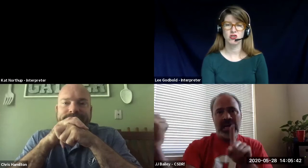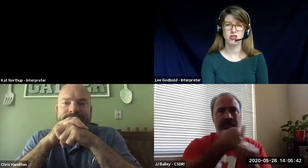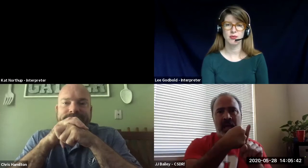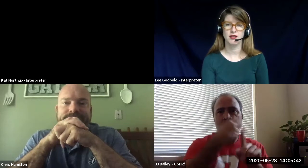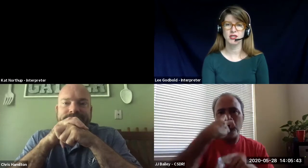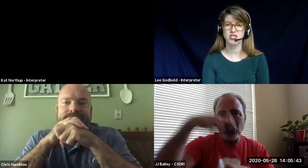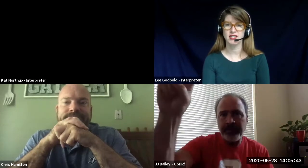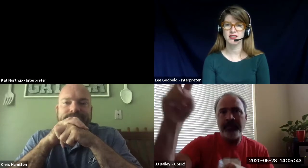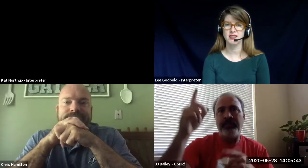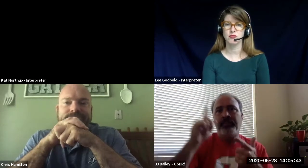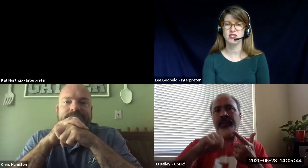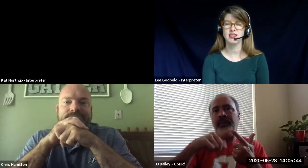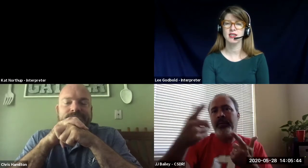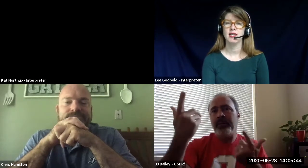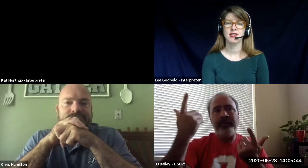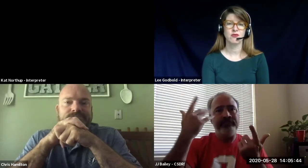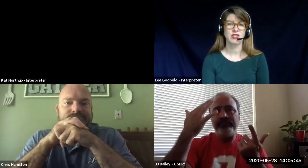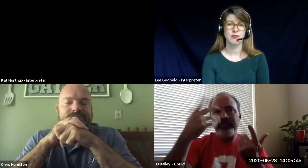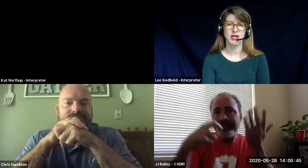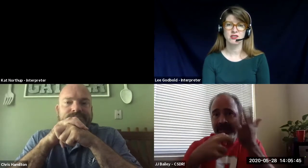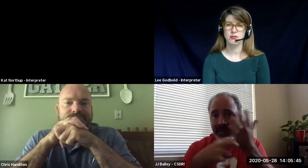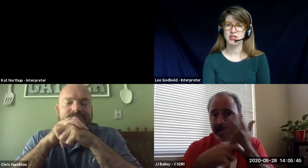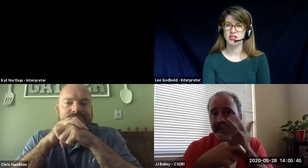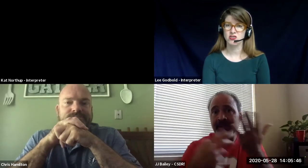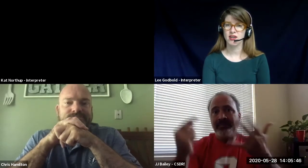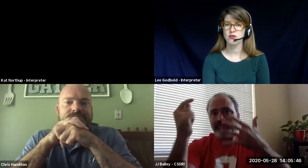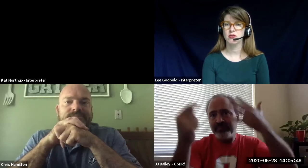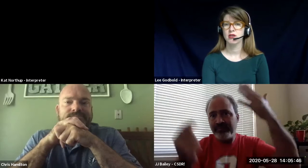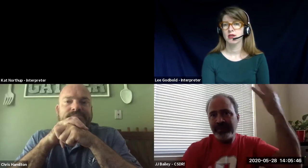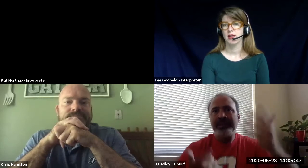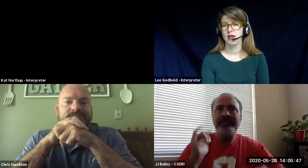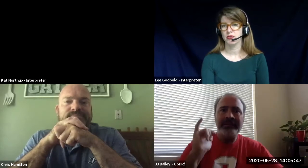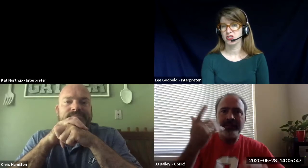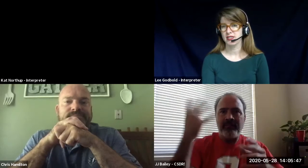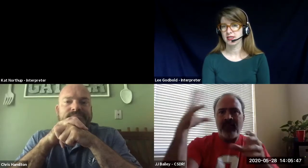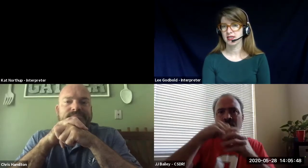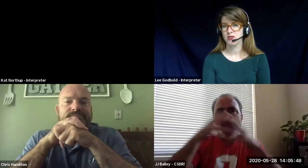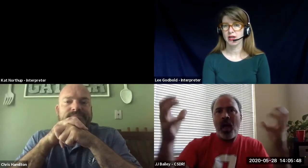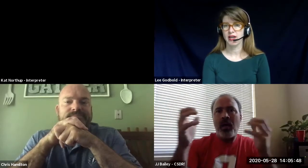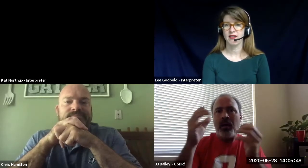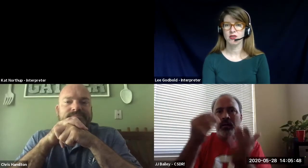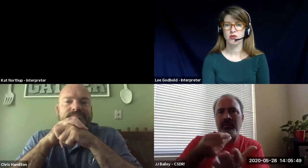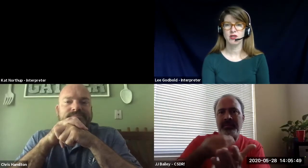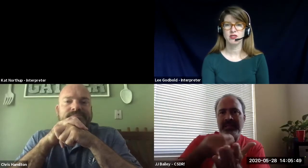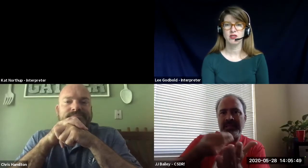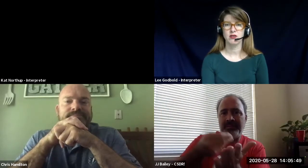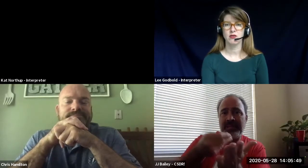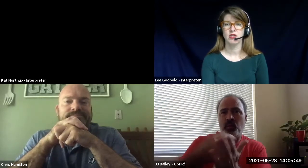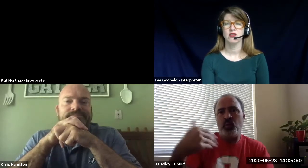earlier about the budget cuts, 10%, that really impacts our ability to travel, purchasing tickets, what have you. And so there's